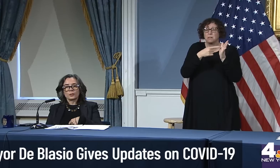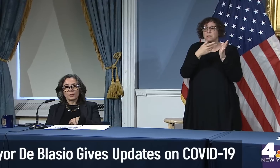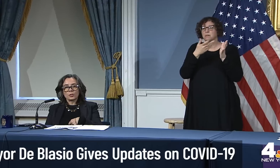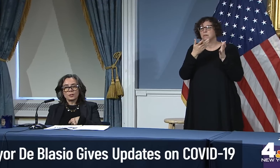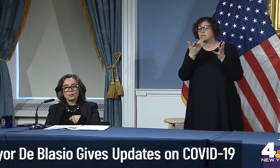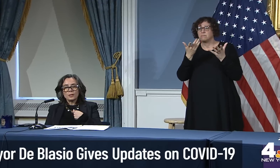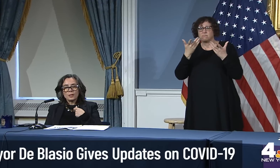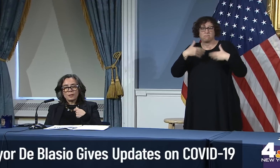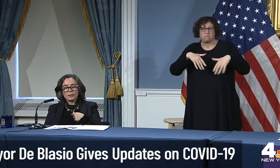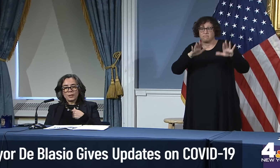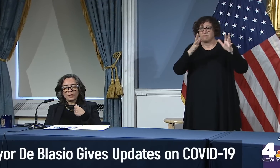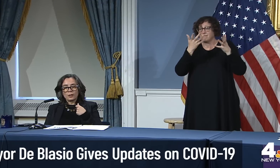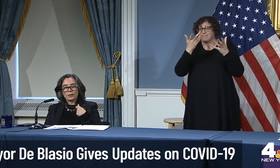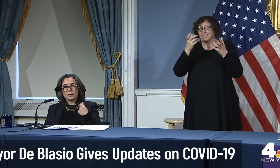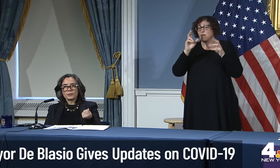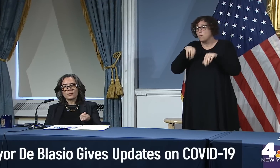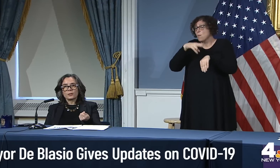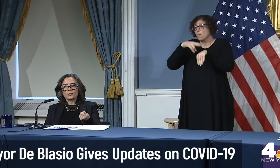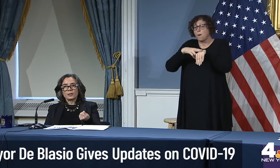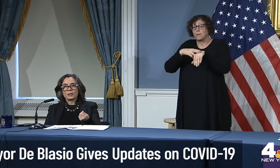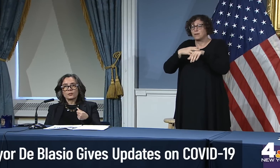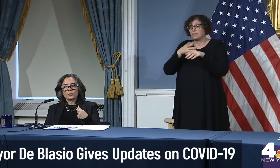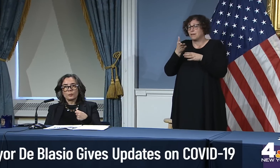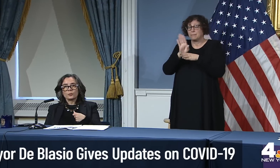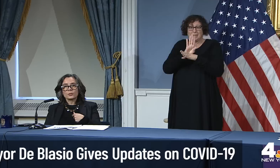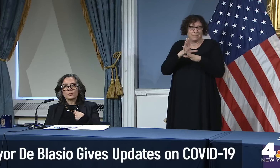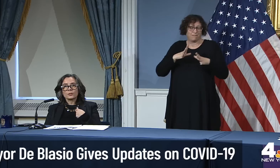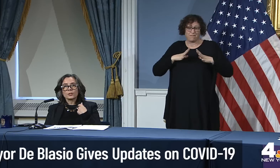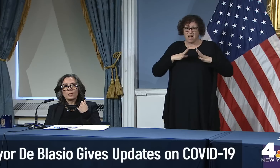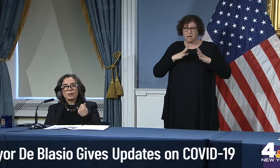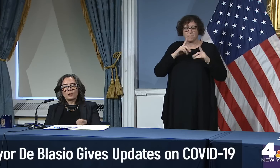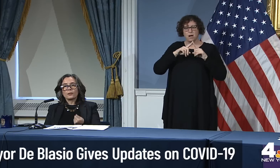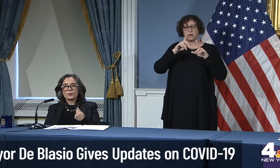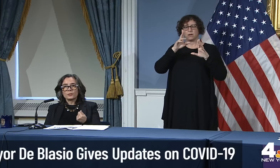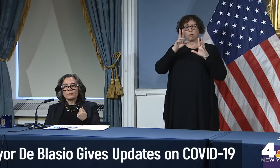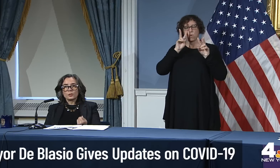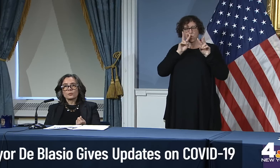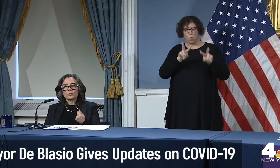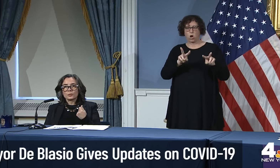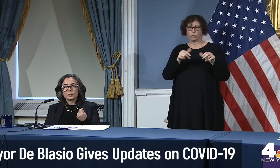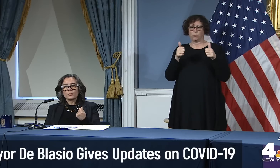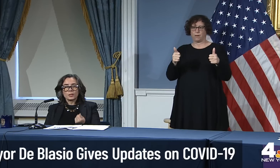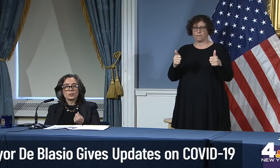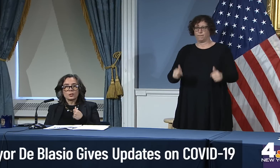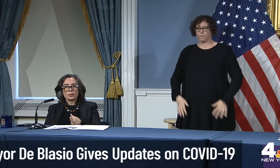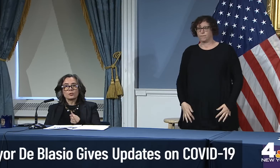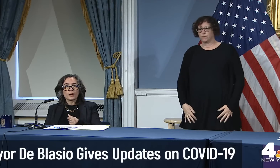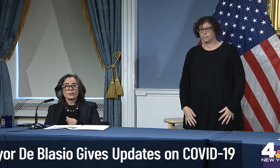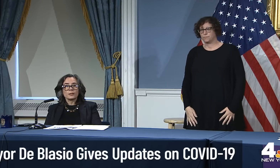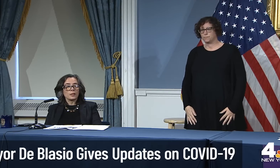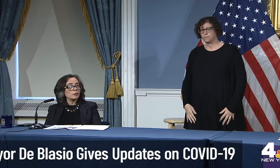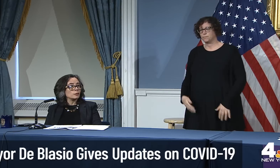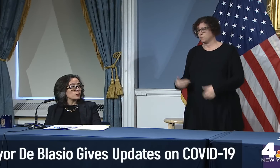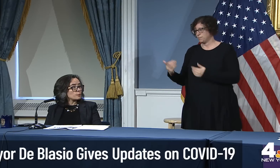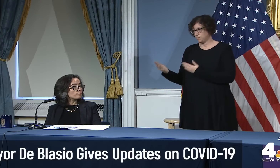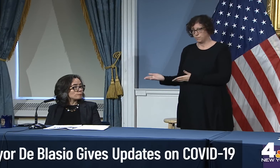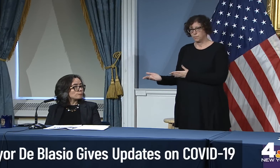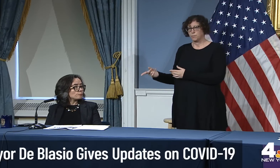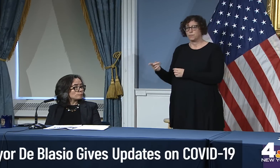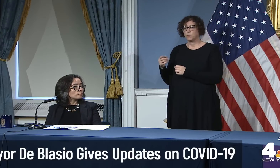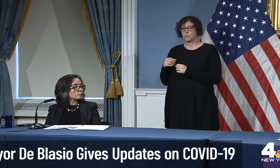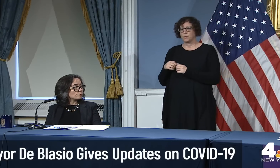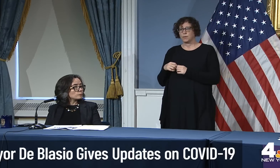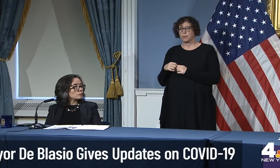of circulation then unnecessarily exposes other individuals to potentially contracting the illness.